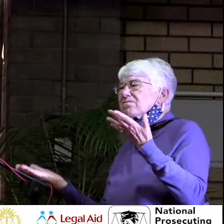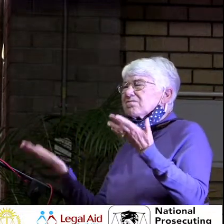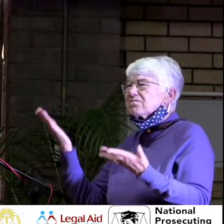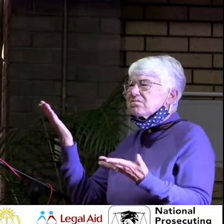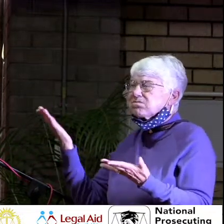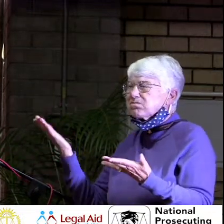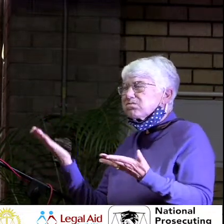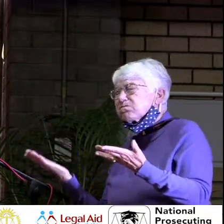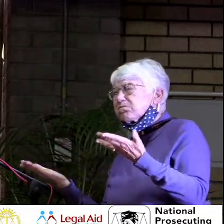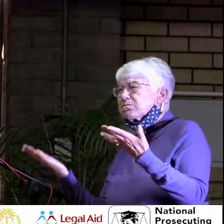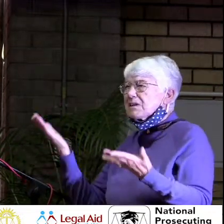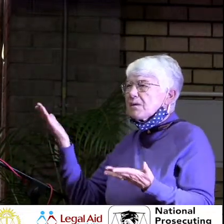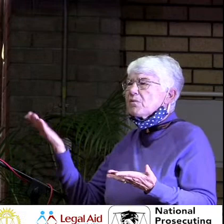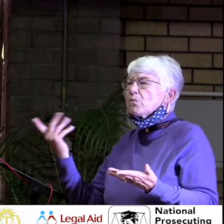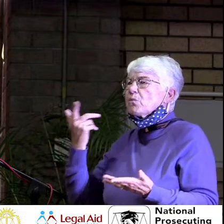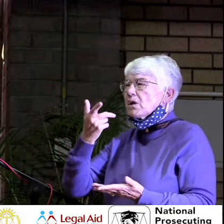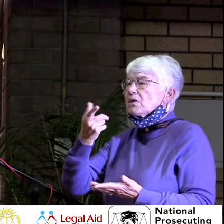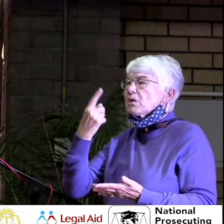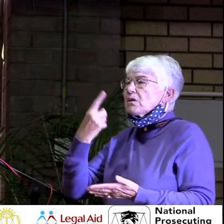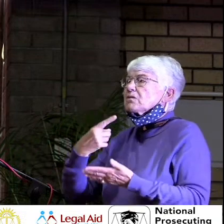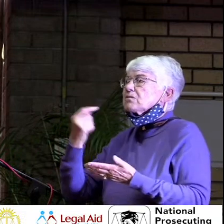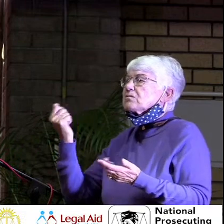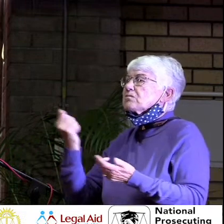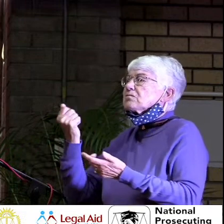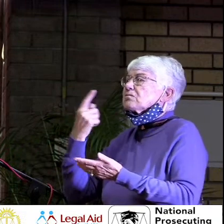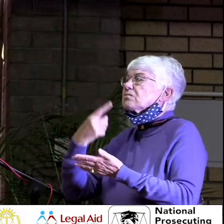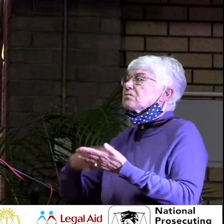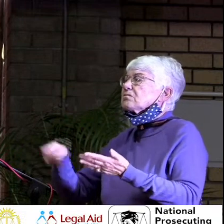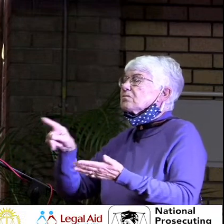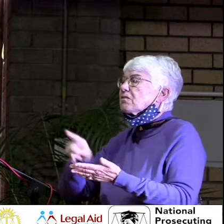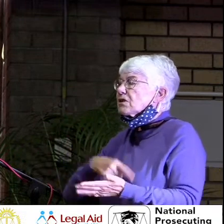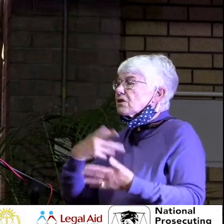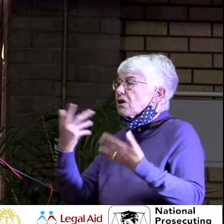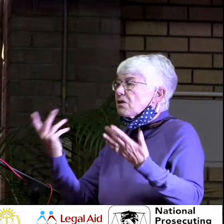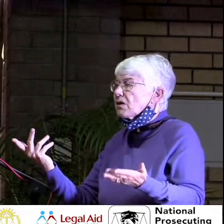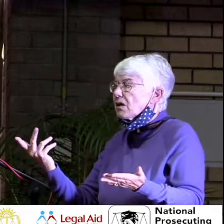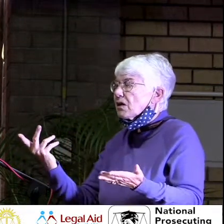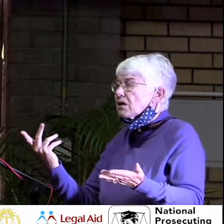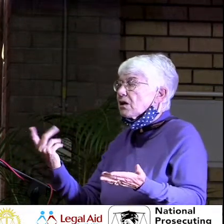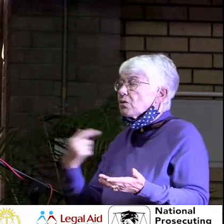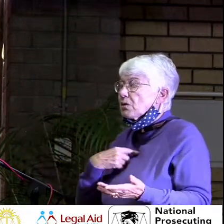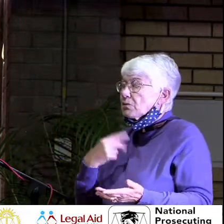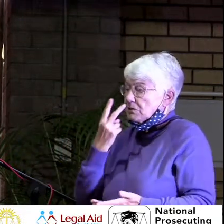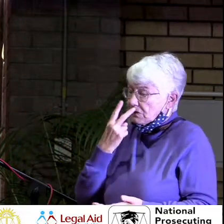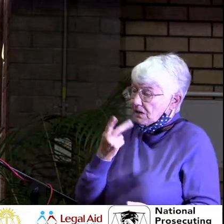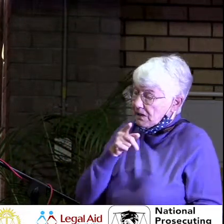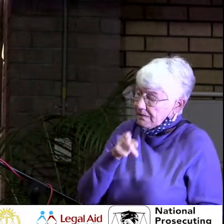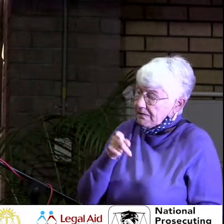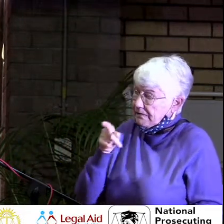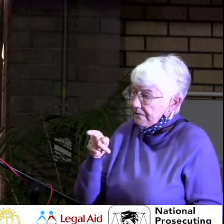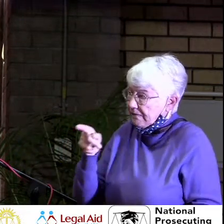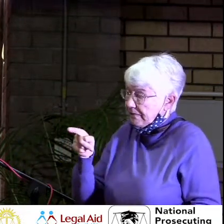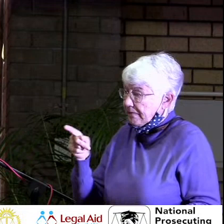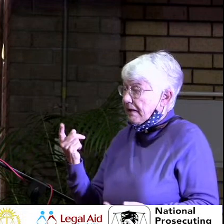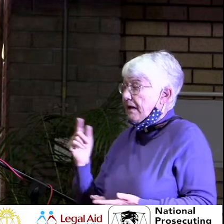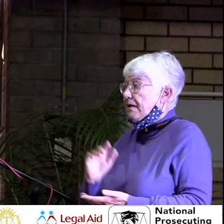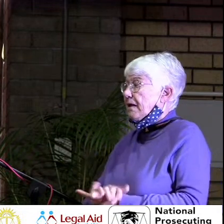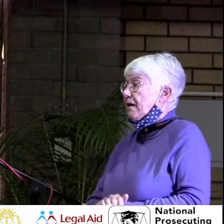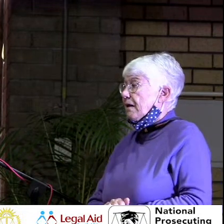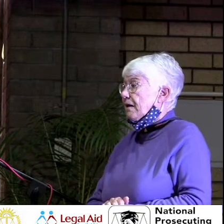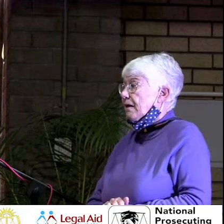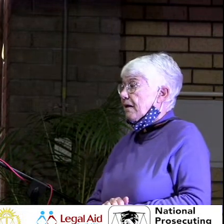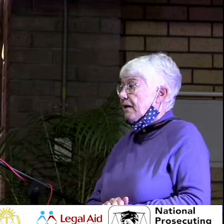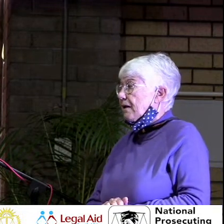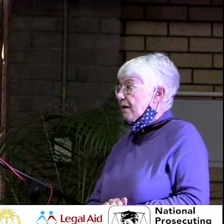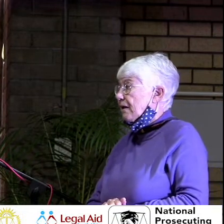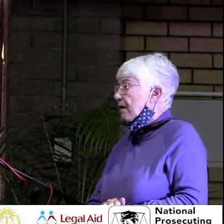crimes also has to be taken into consideration. There is in-depth assessment, we call it